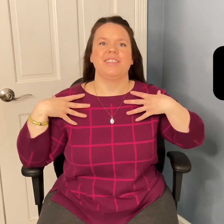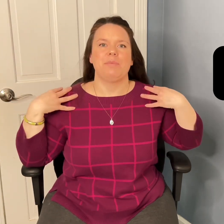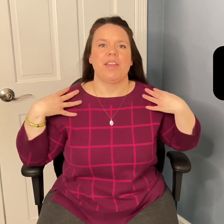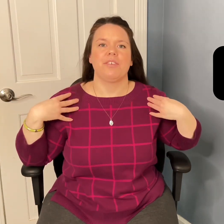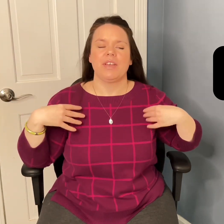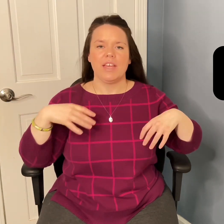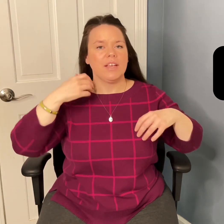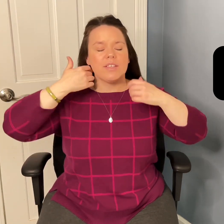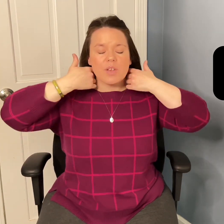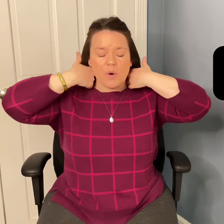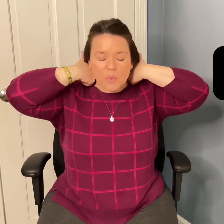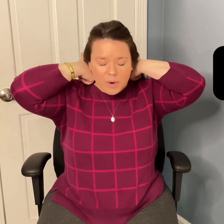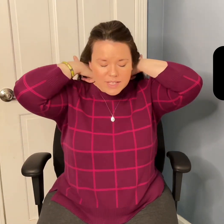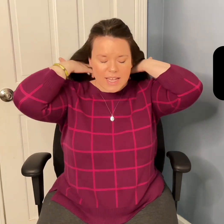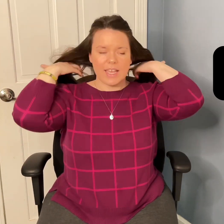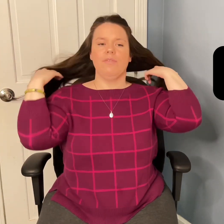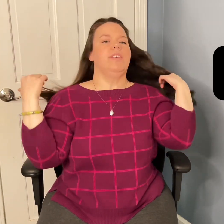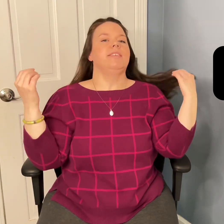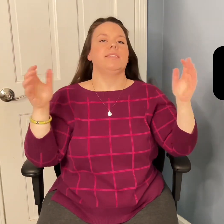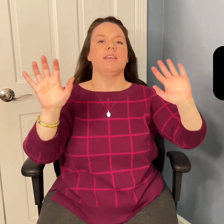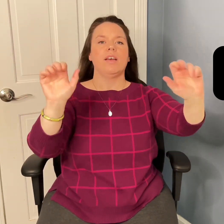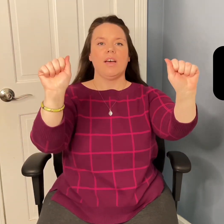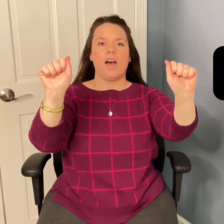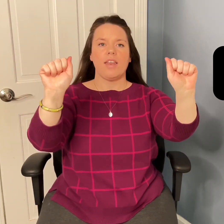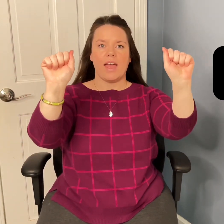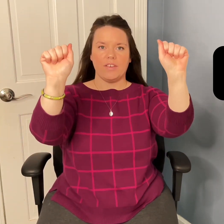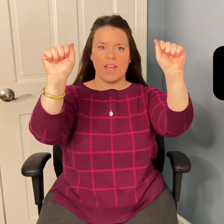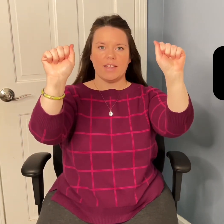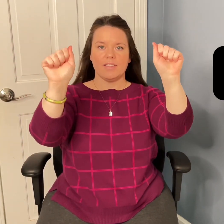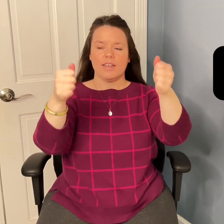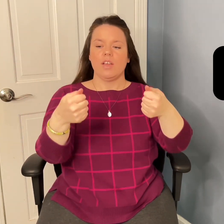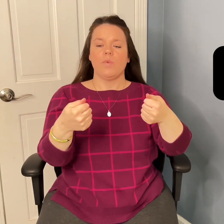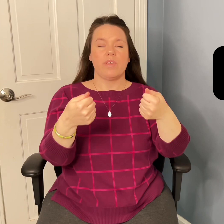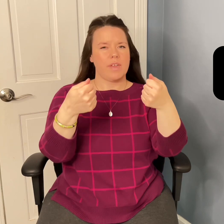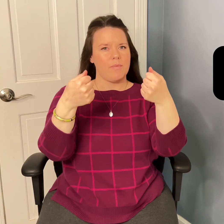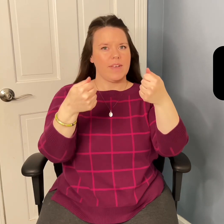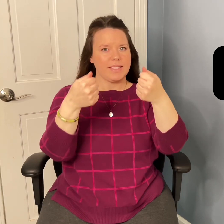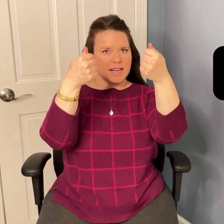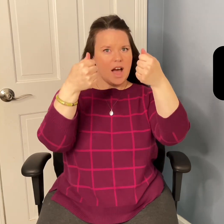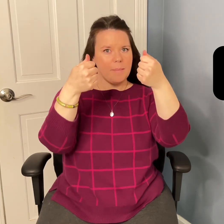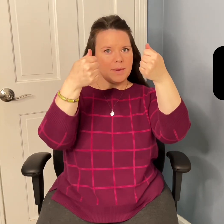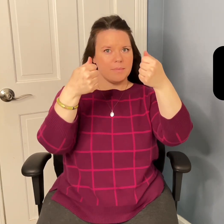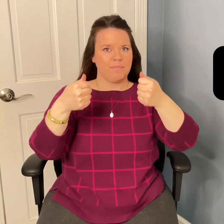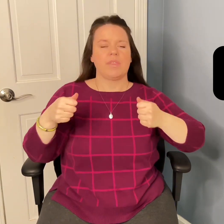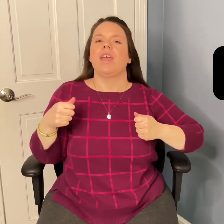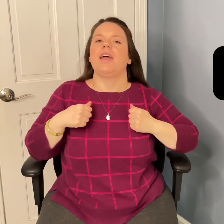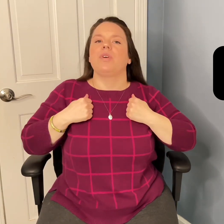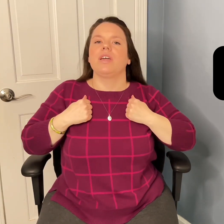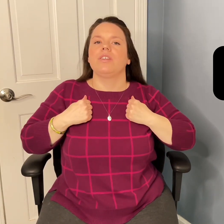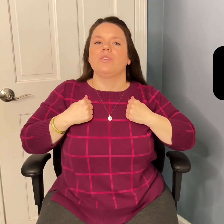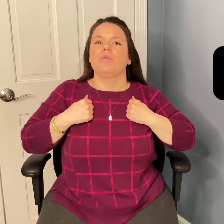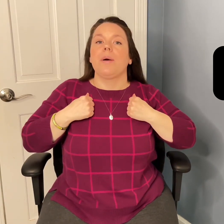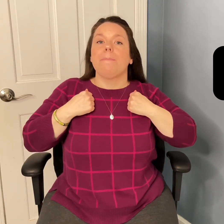better. So we're taking a fist on either hand with the thumb facing up, and we're going to do